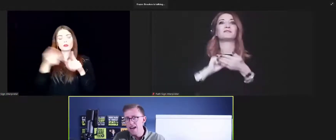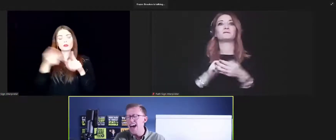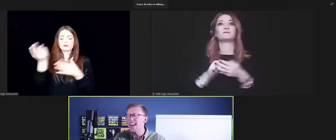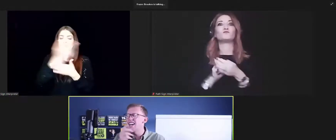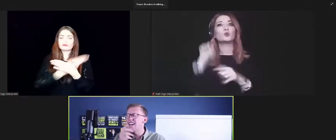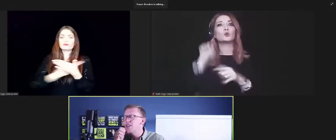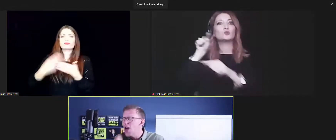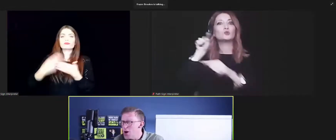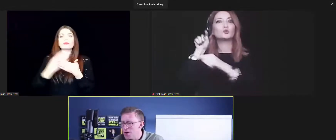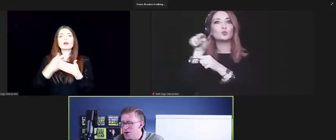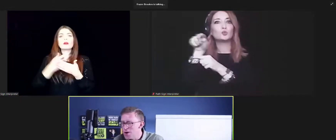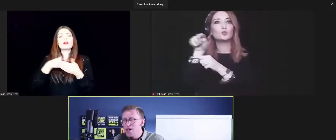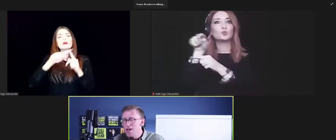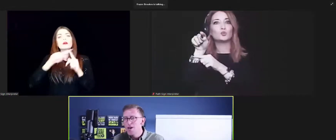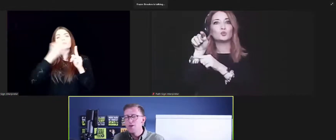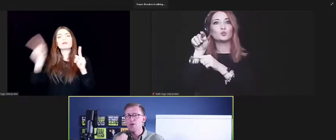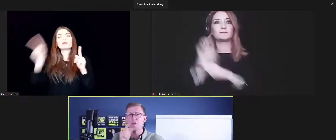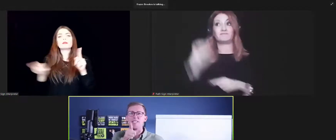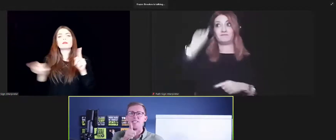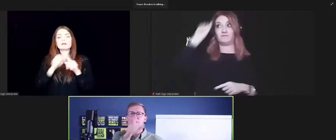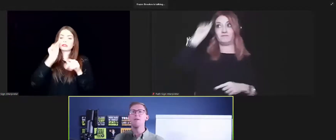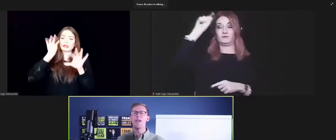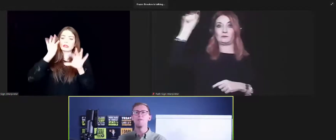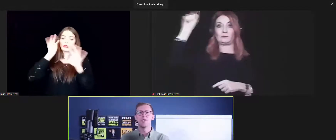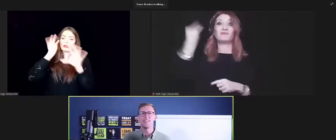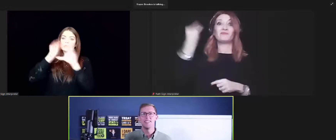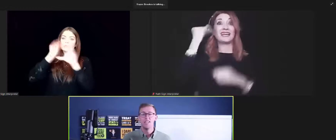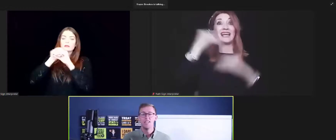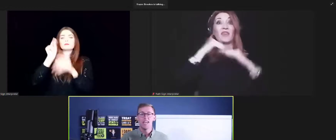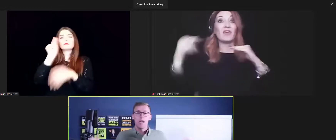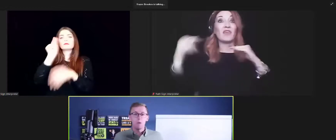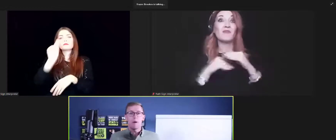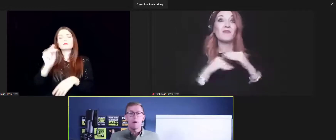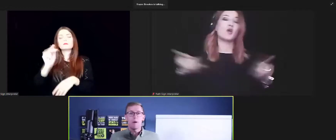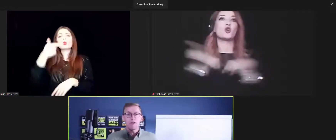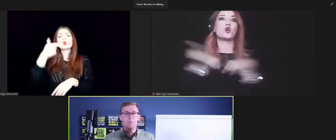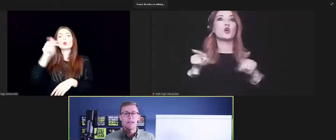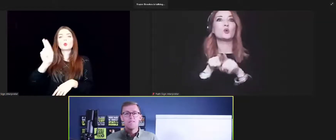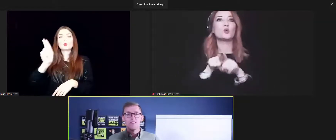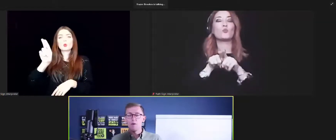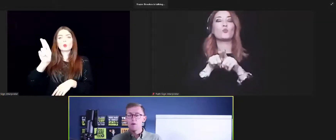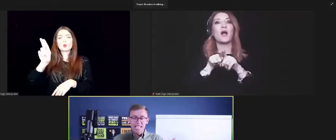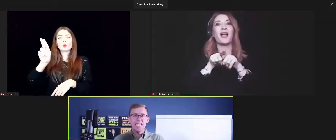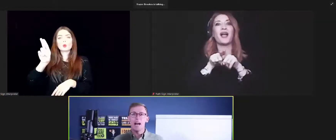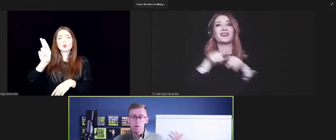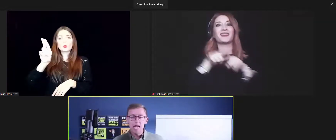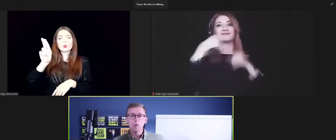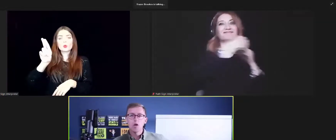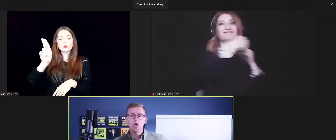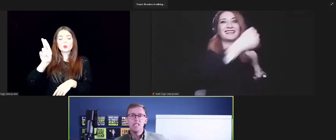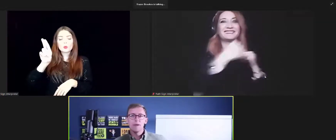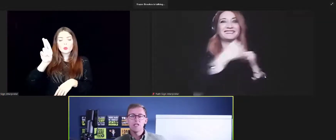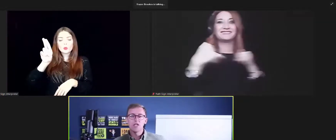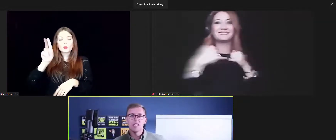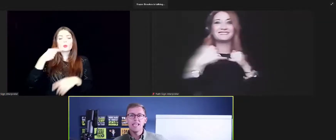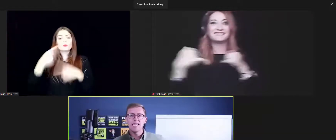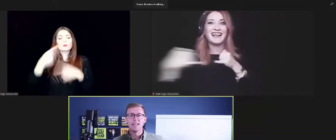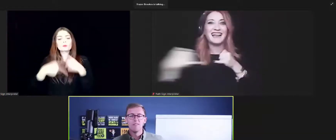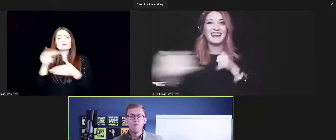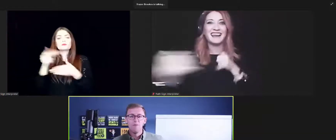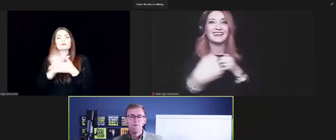plan. And I knew straight away what he was doing. He was pitching me. I was 18. I was able to join the business